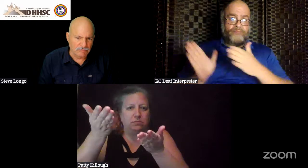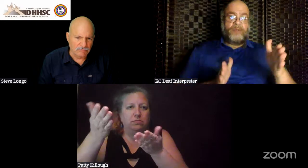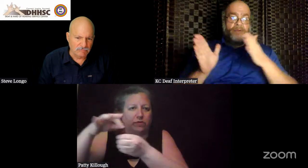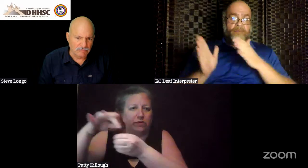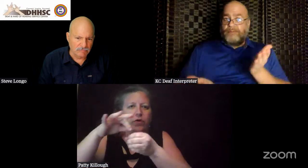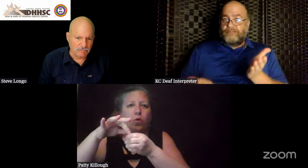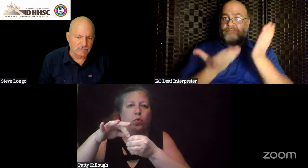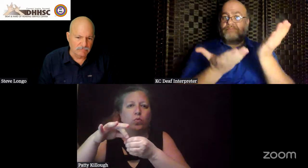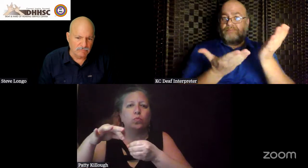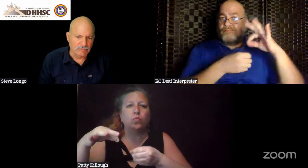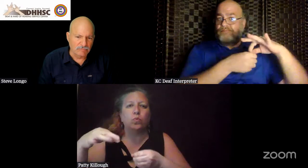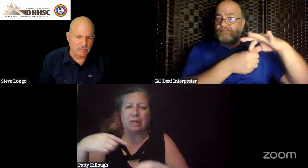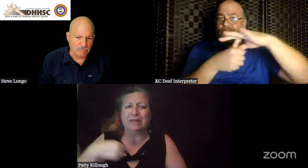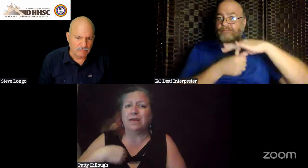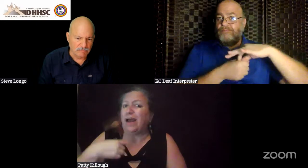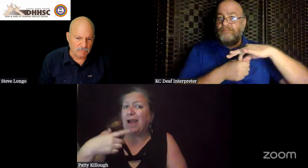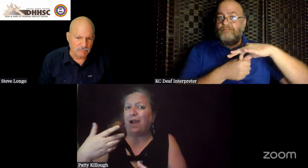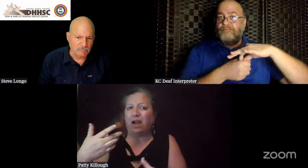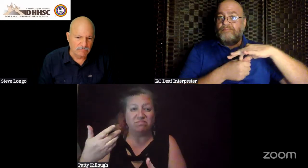agenda,